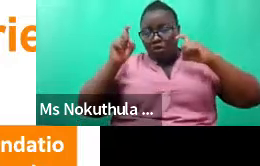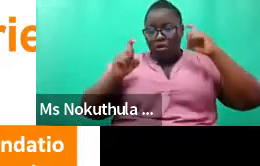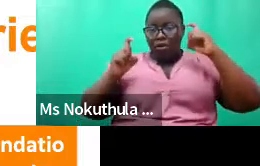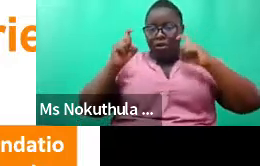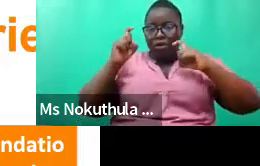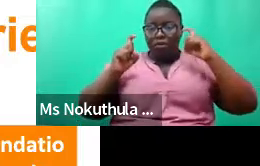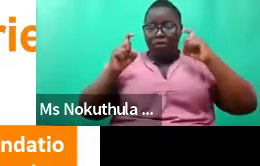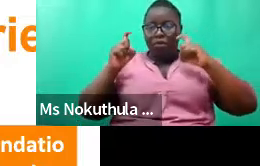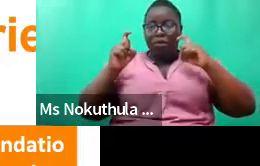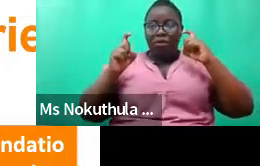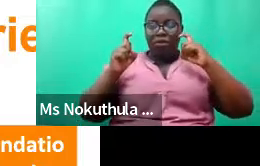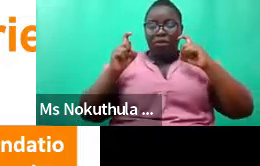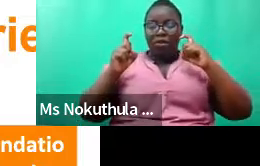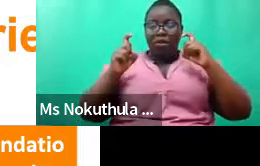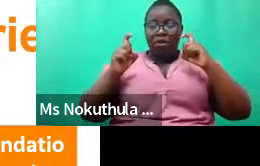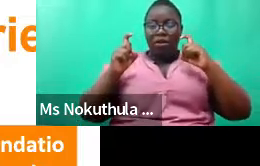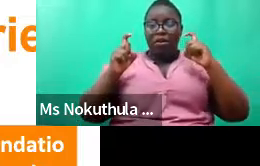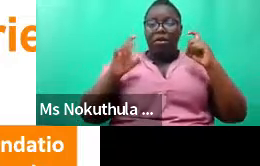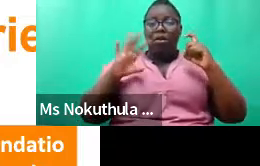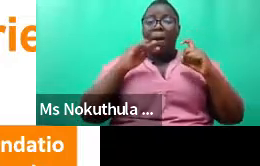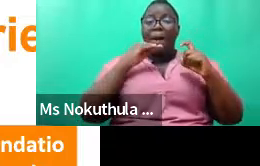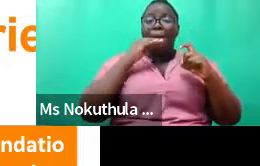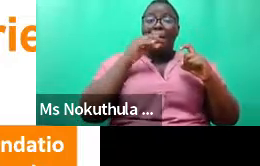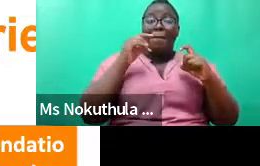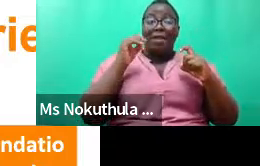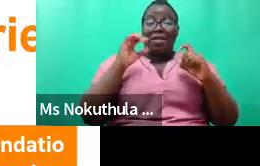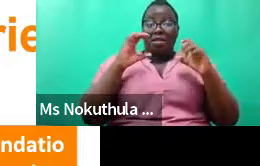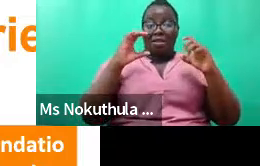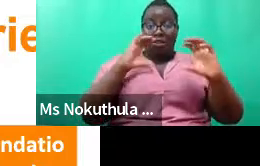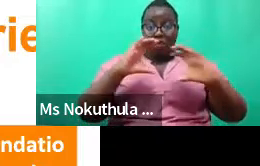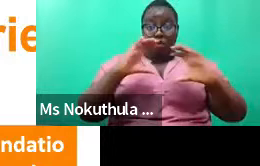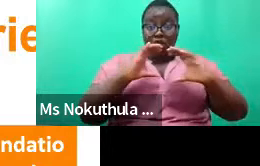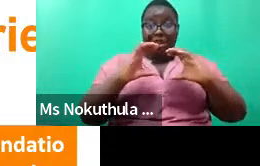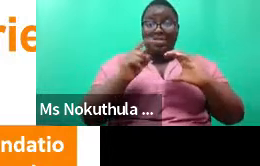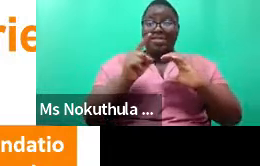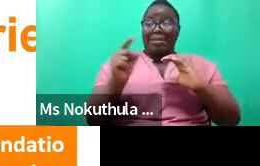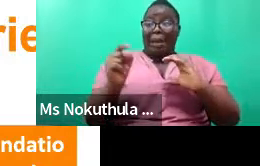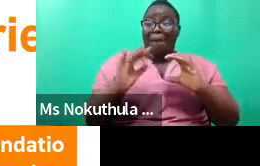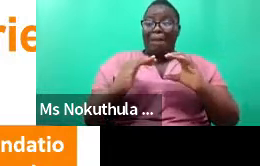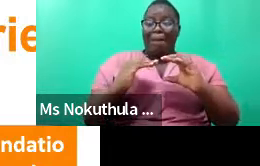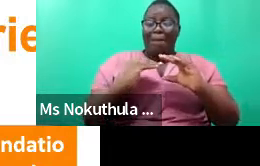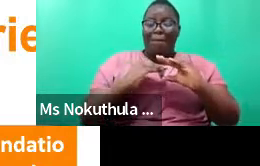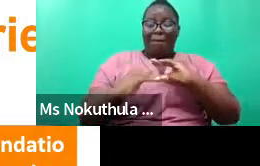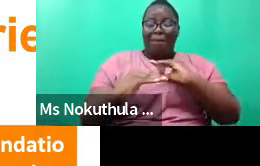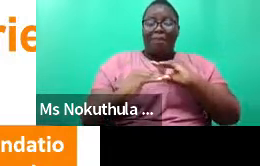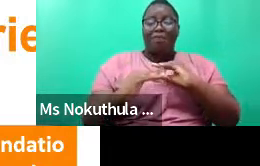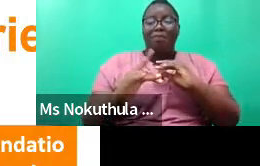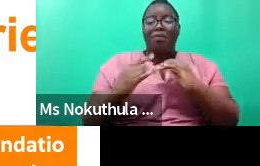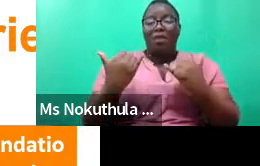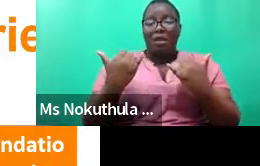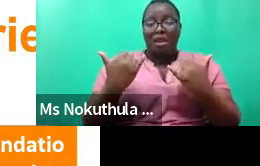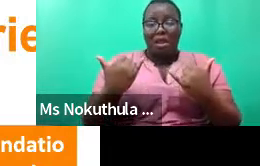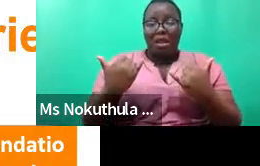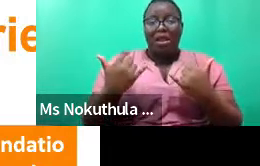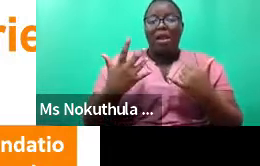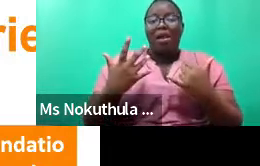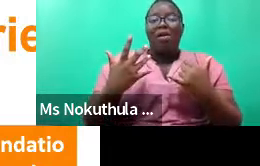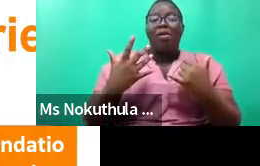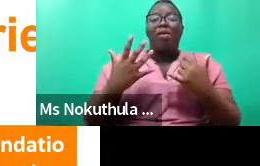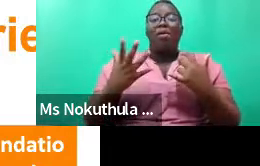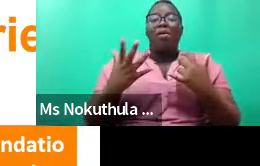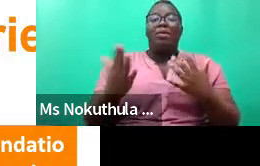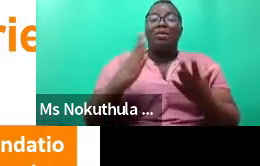for those who were communicating with them under email. So students have a different perception when it comes to this point. As some they share that